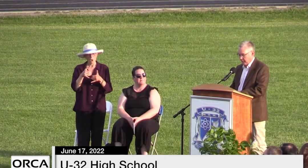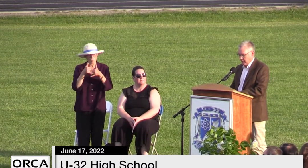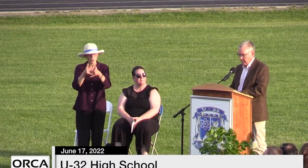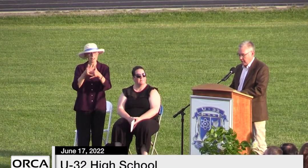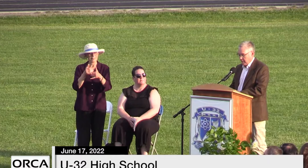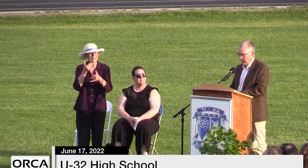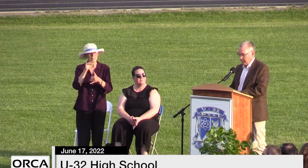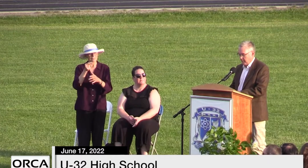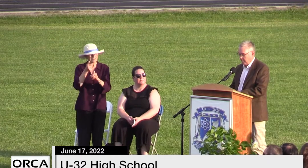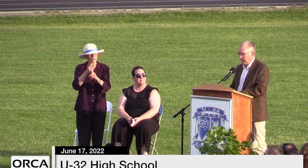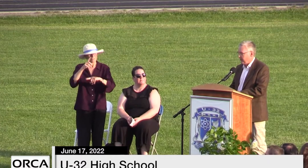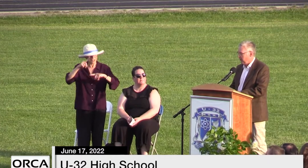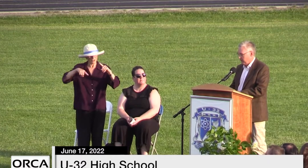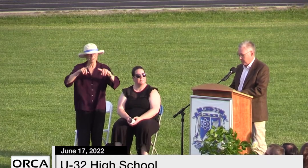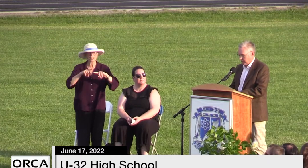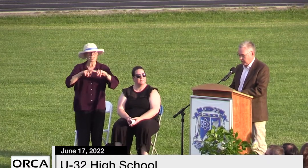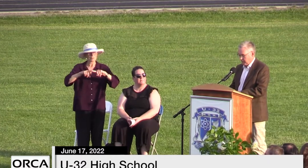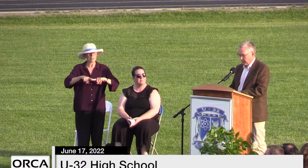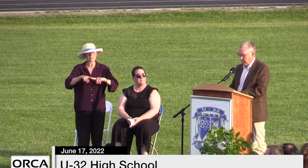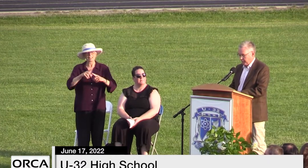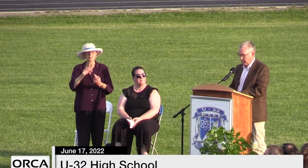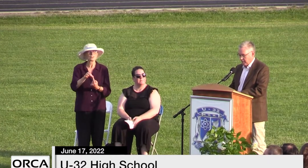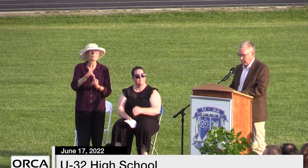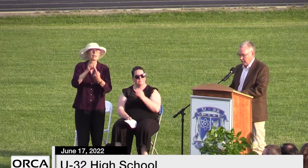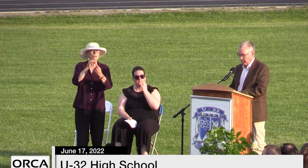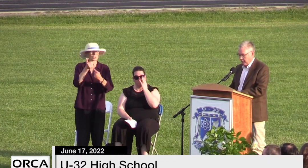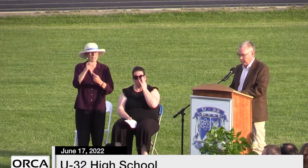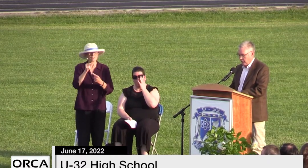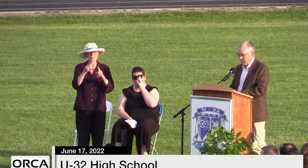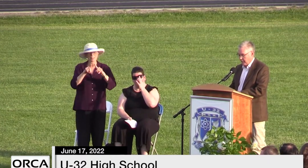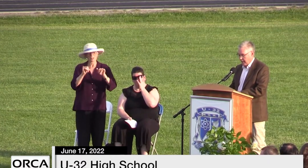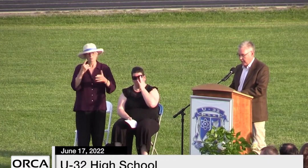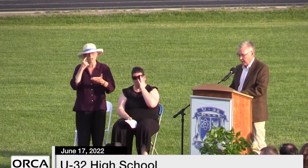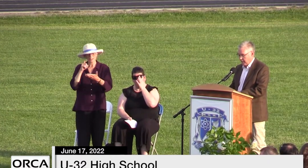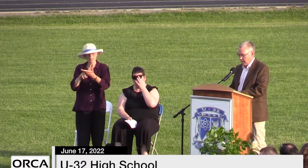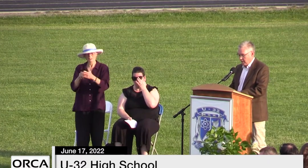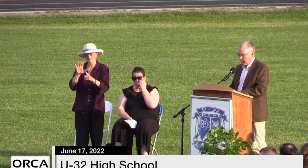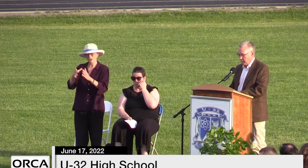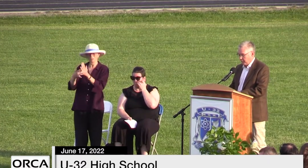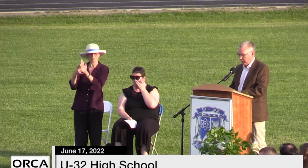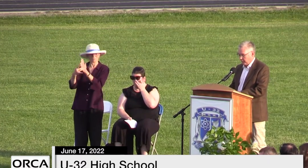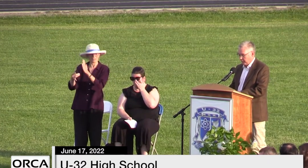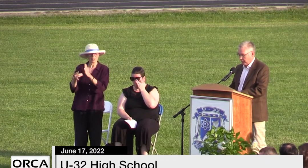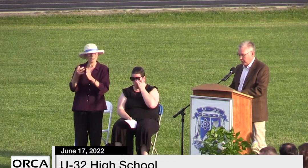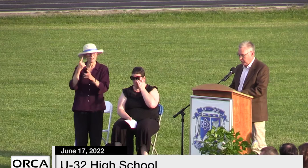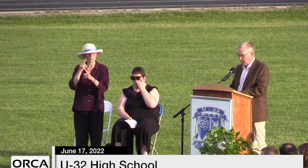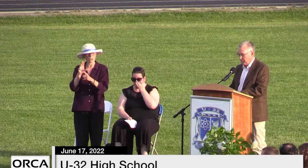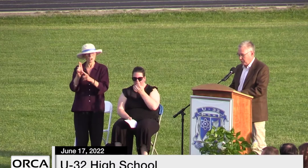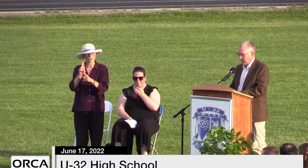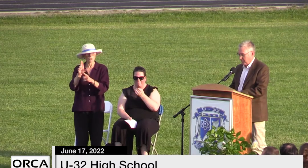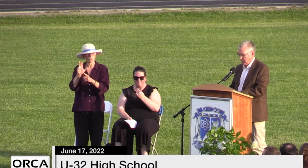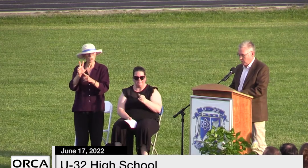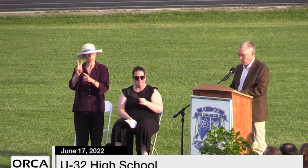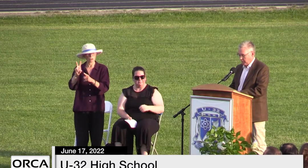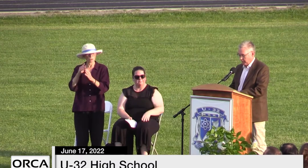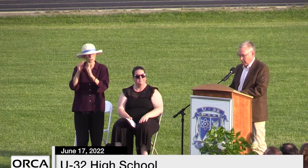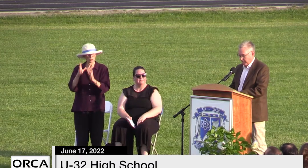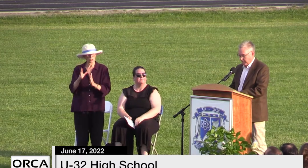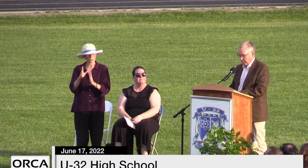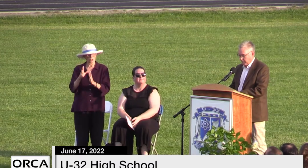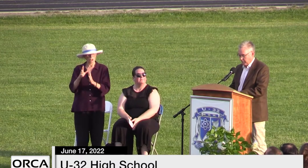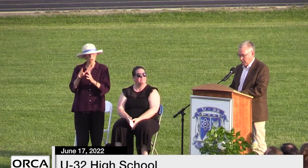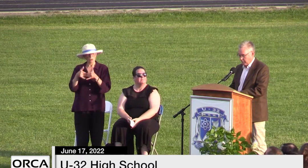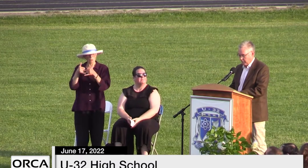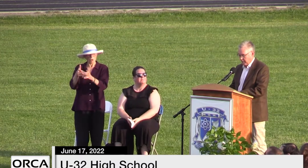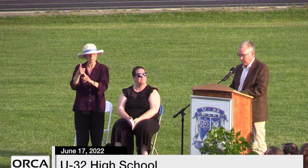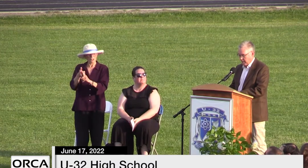varies, intended to be a very special gift that also recognizes the extraordinary talent of a U32 student, the award itself